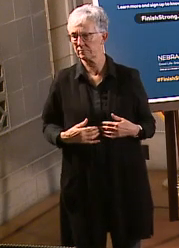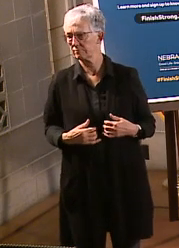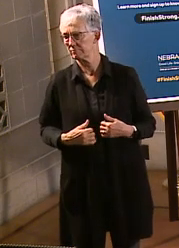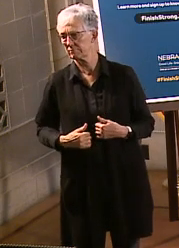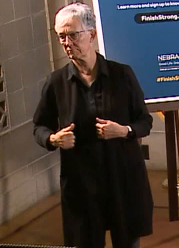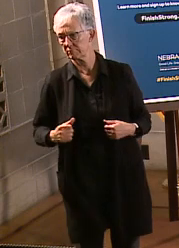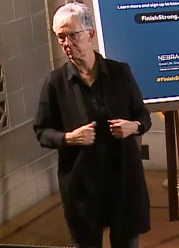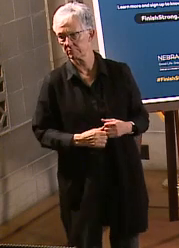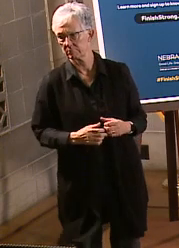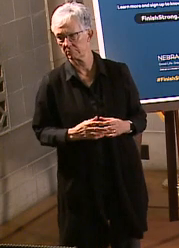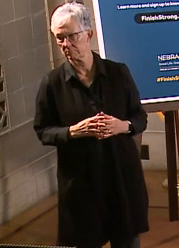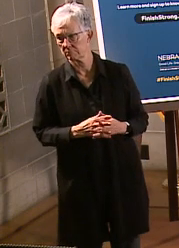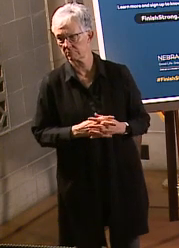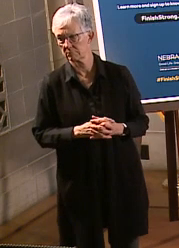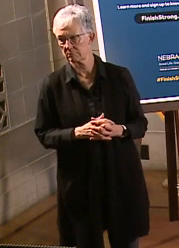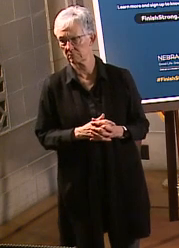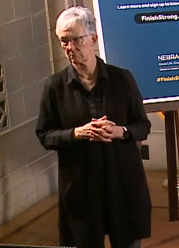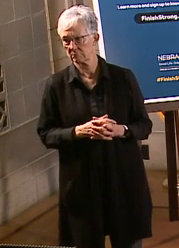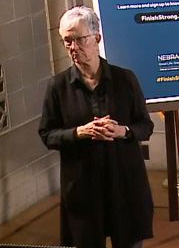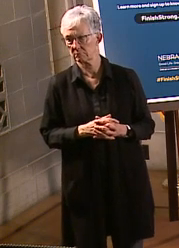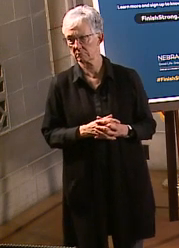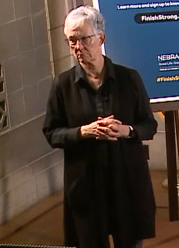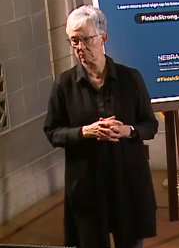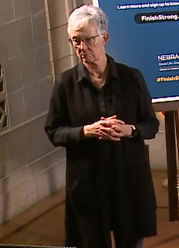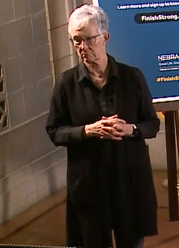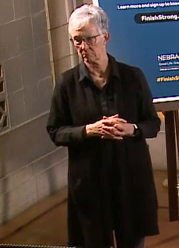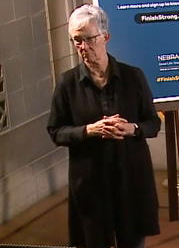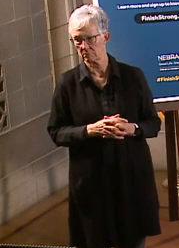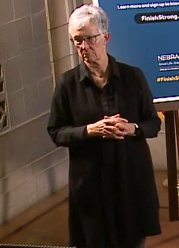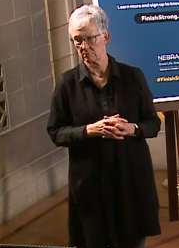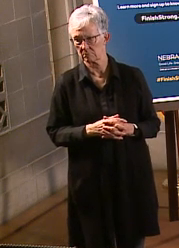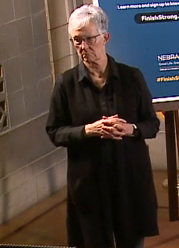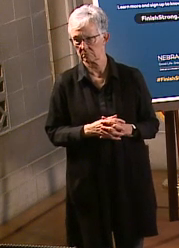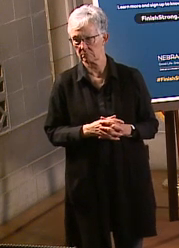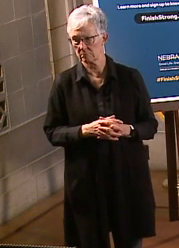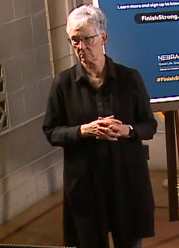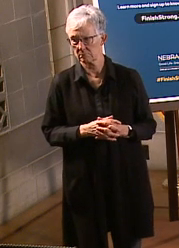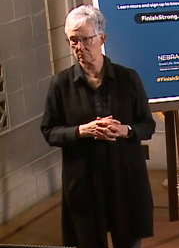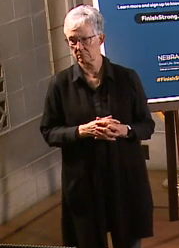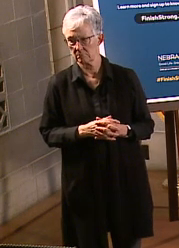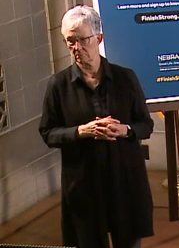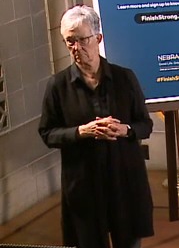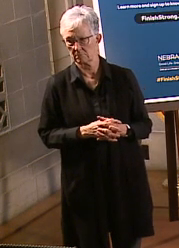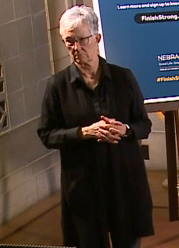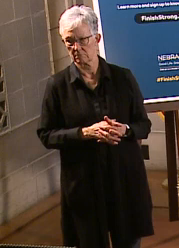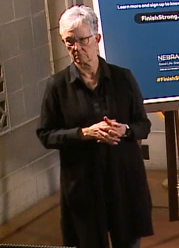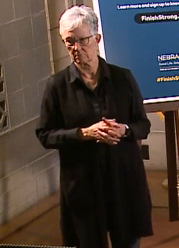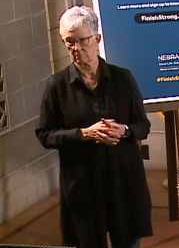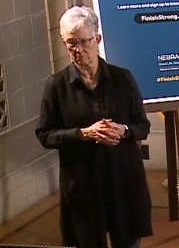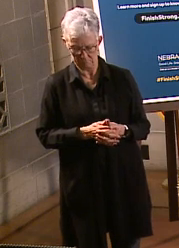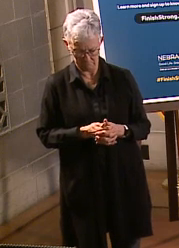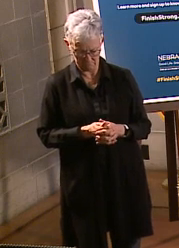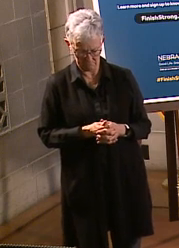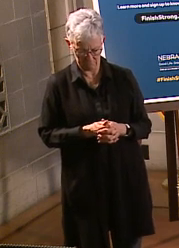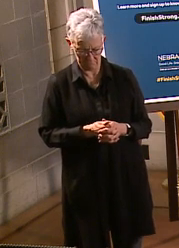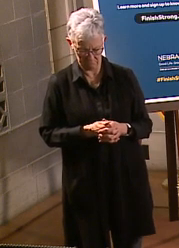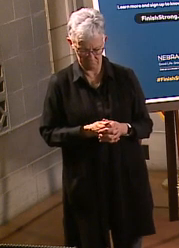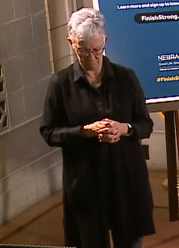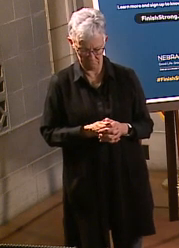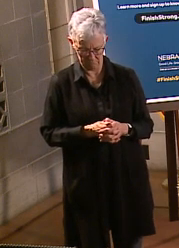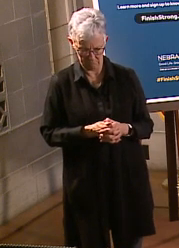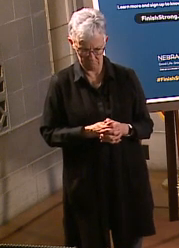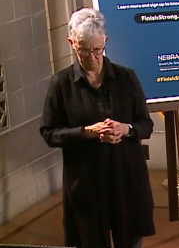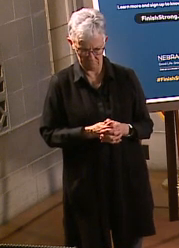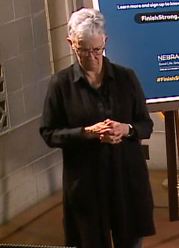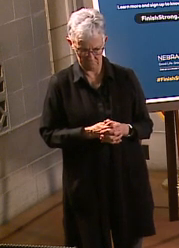according to a study from the United Kingdom, adults with Down syndrome are 10 times at greater risk of dying from coronavirus than the general public. Is